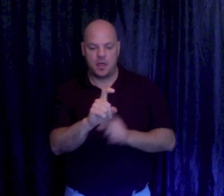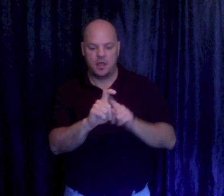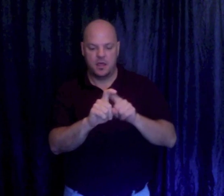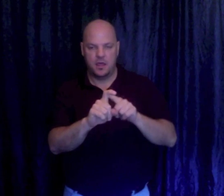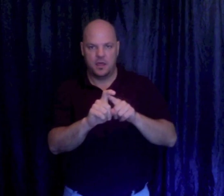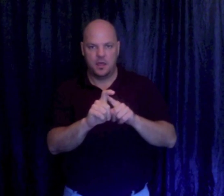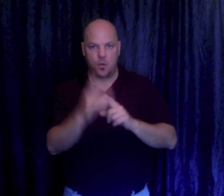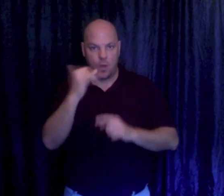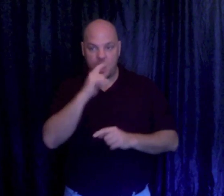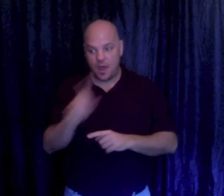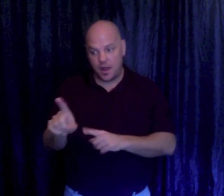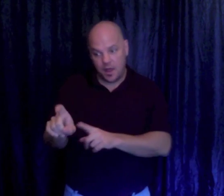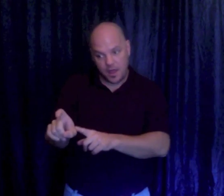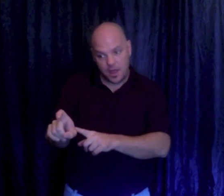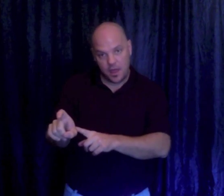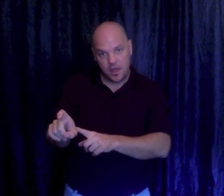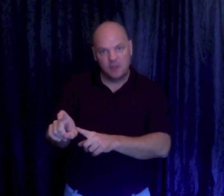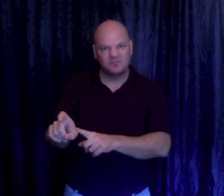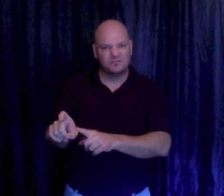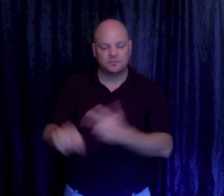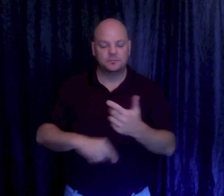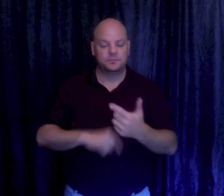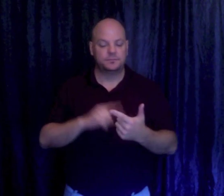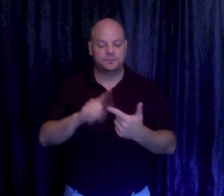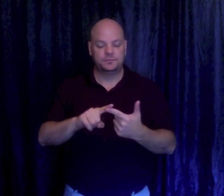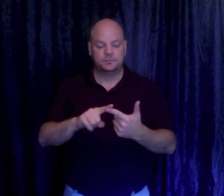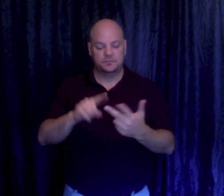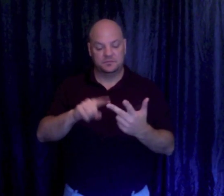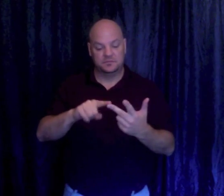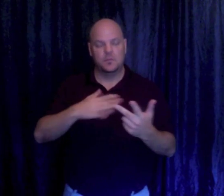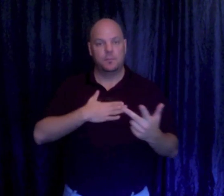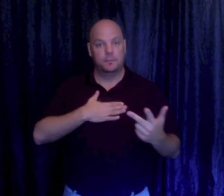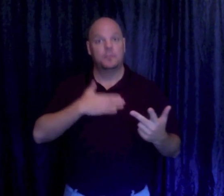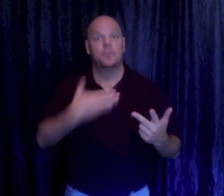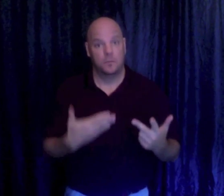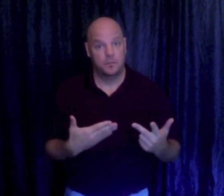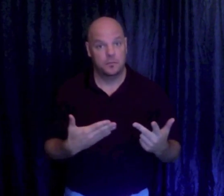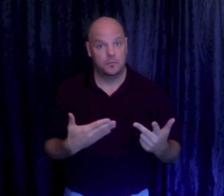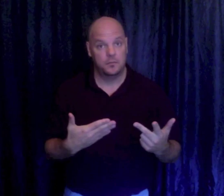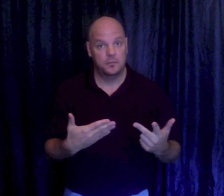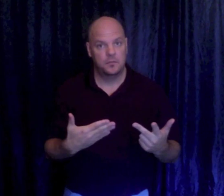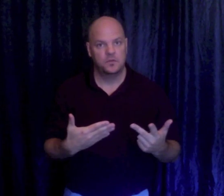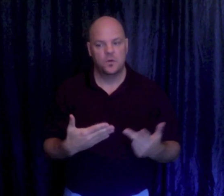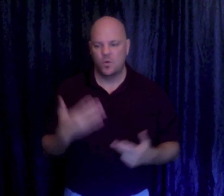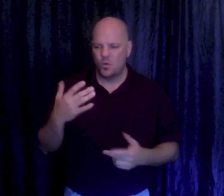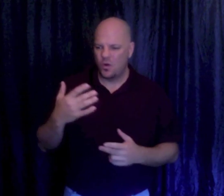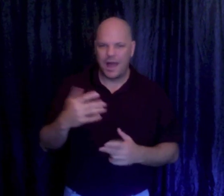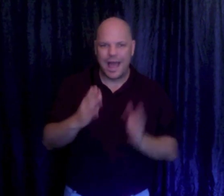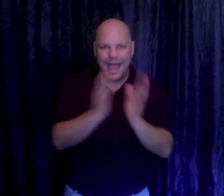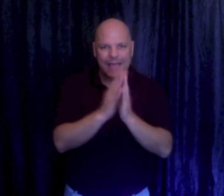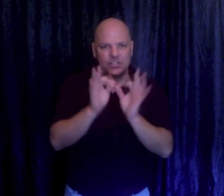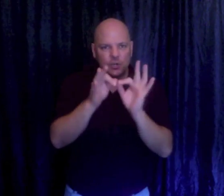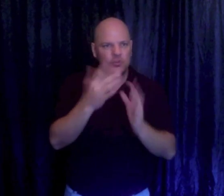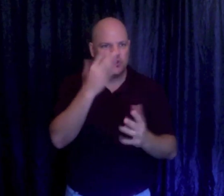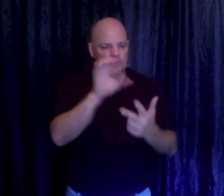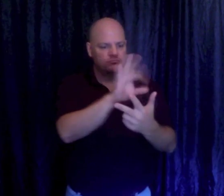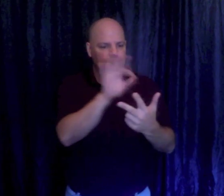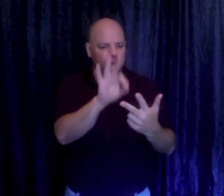that question tag, and then the admit. So I asked them, why did you pick those words? What? And she said, and the interpreter